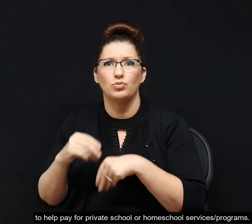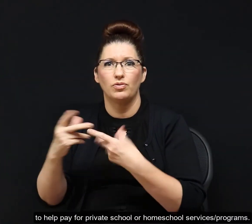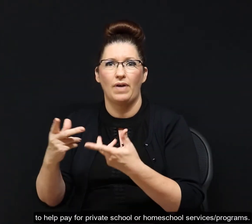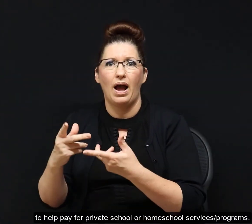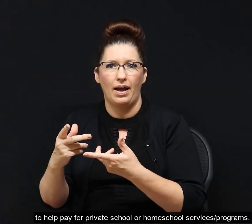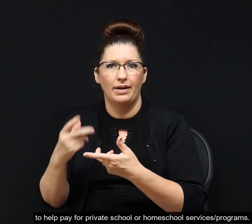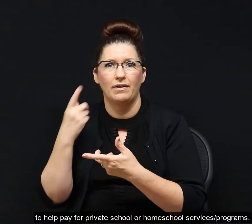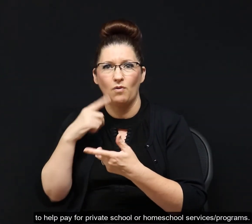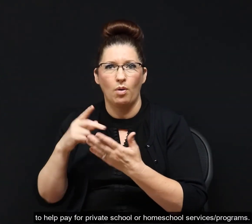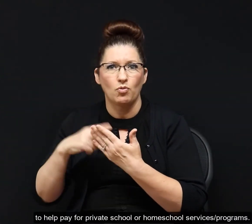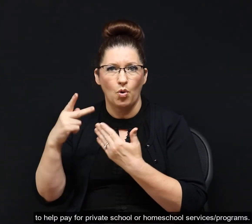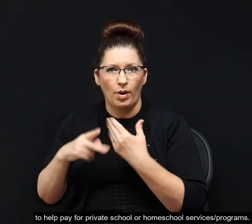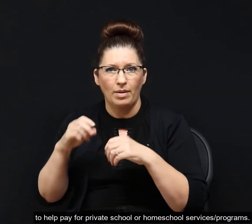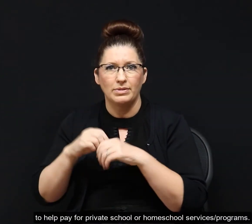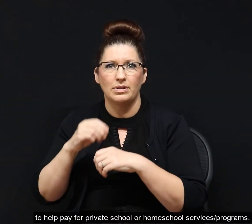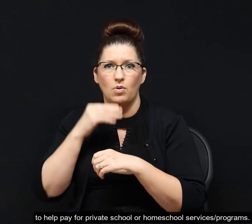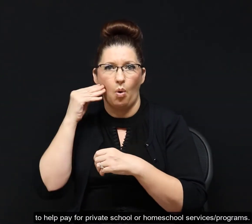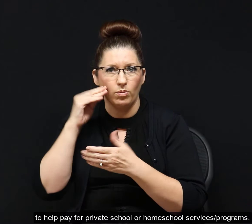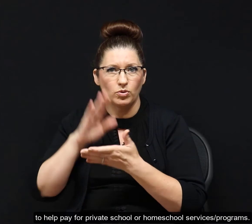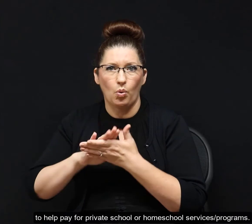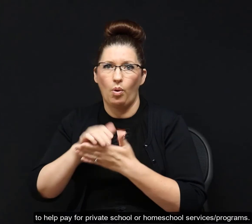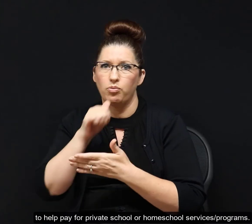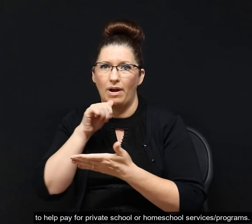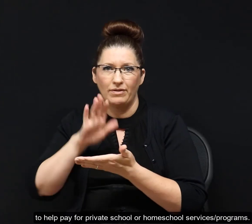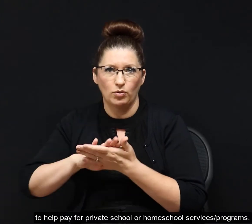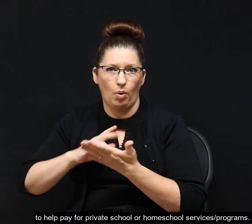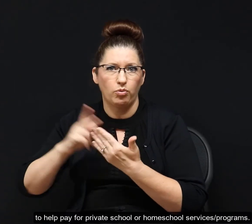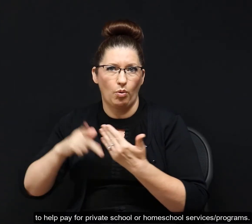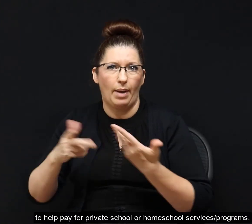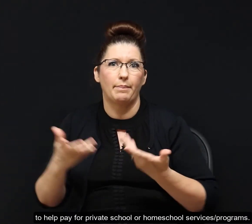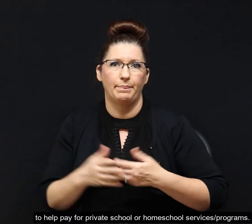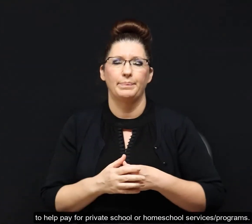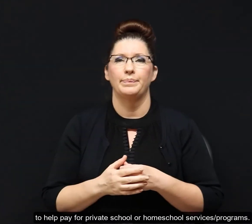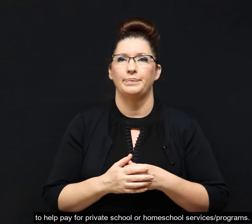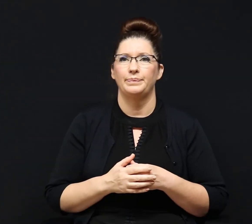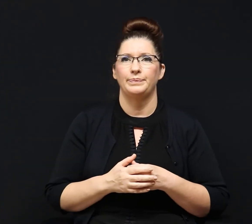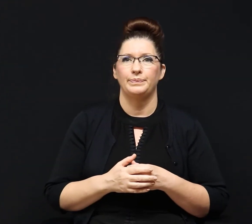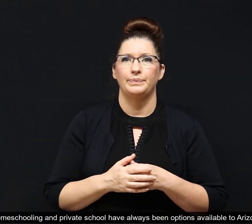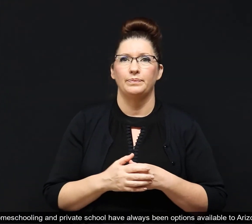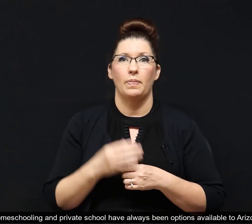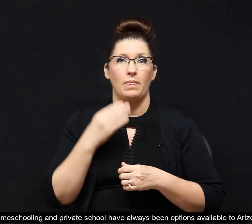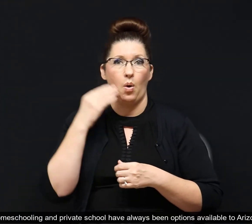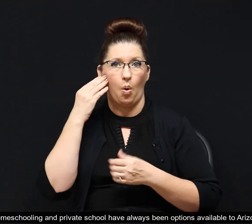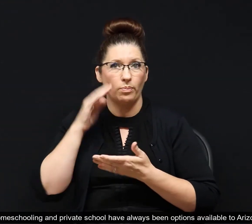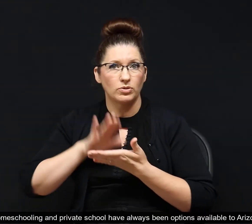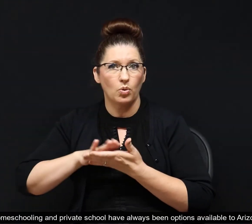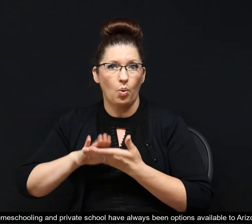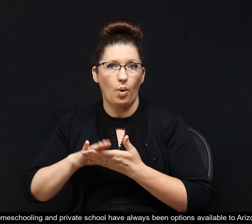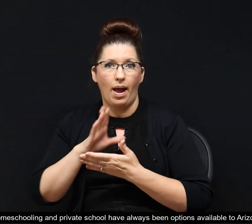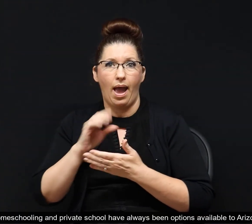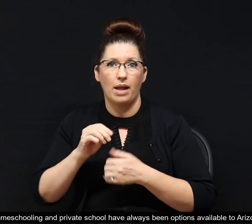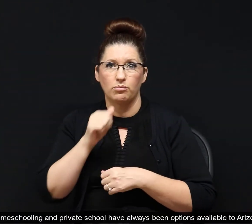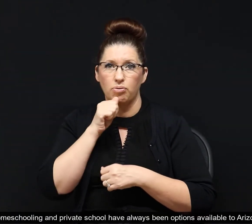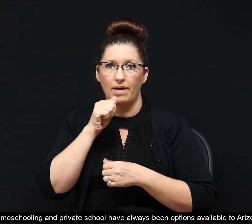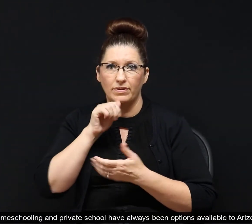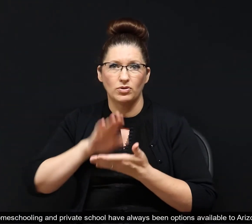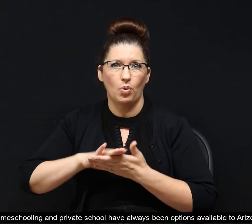to help pay for private school or homeschool services or programs. Homeschooling and private school have always been